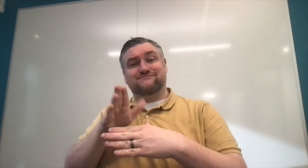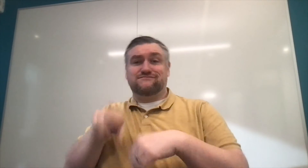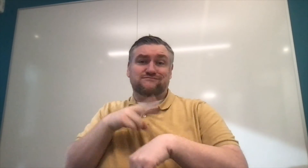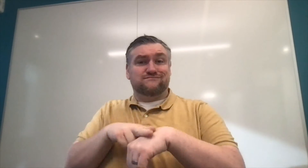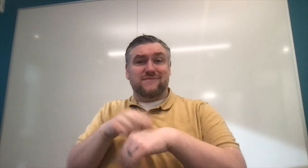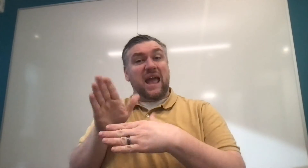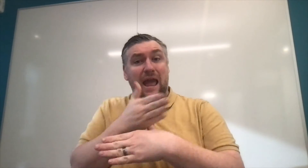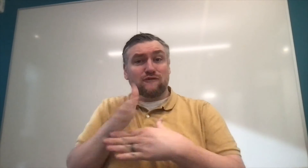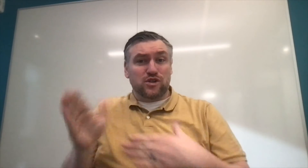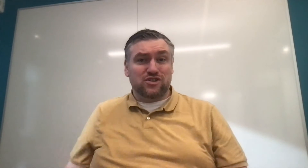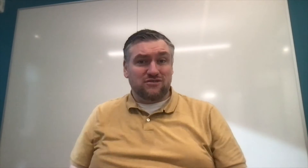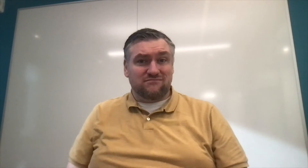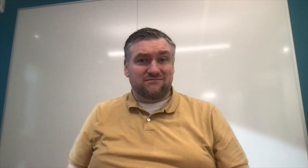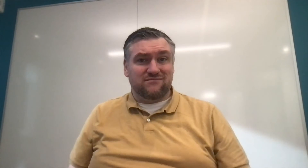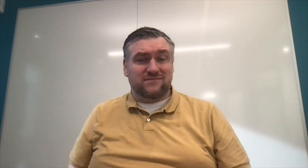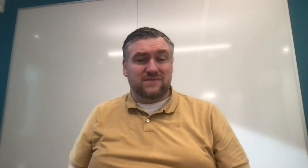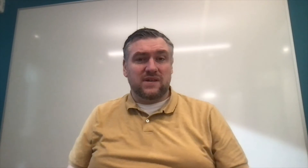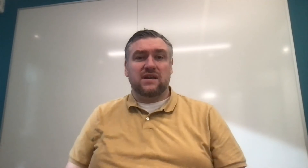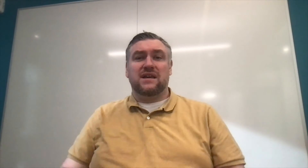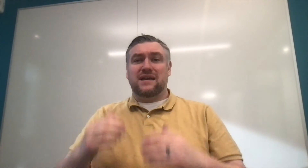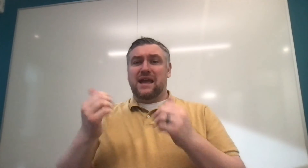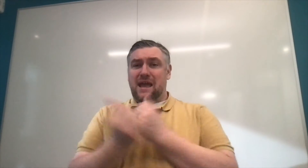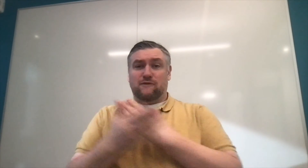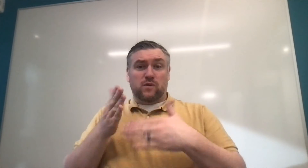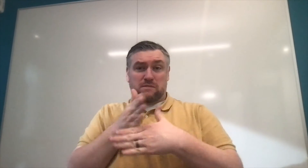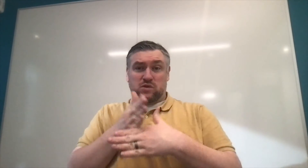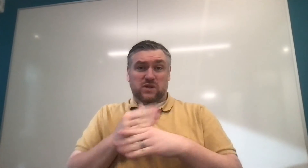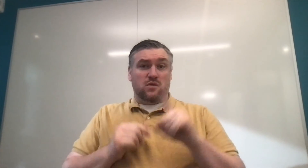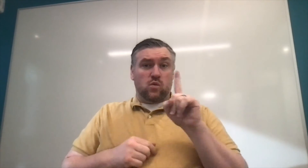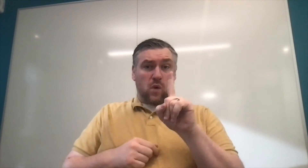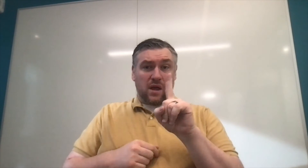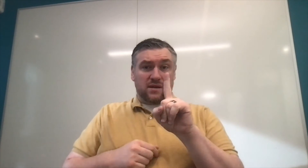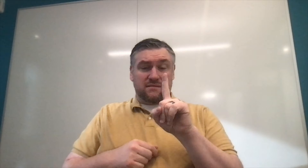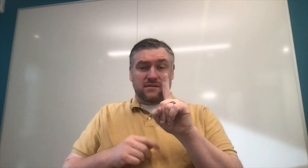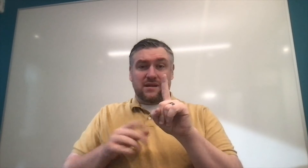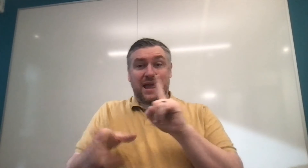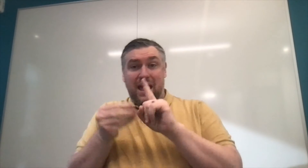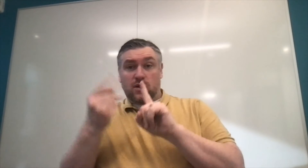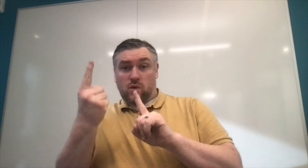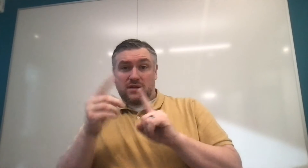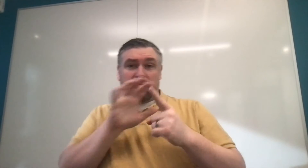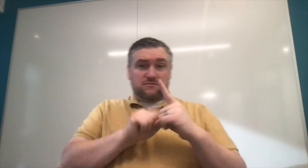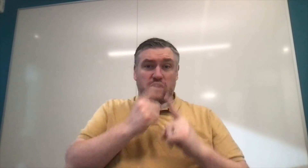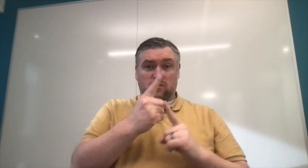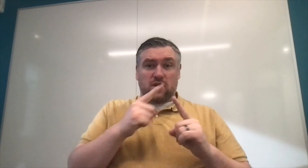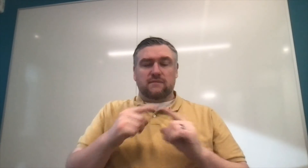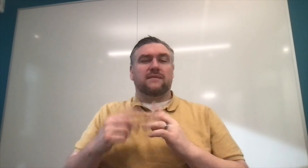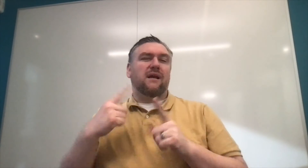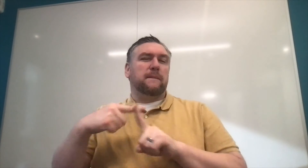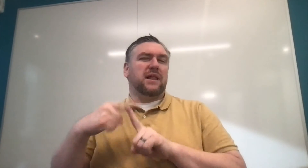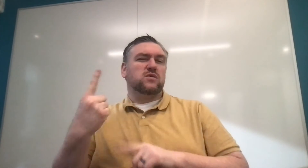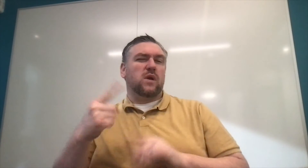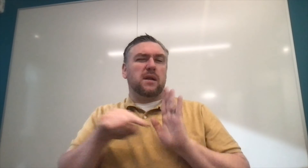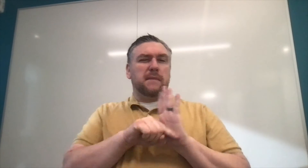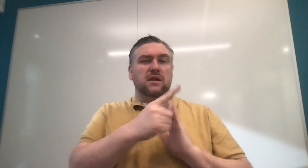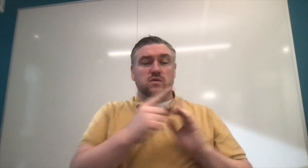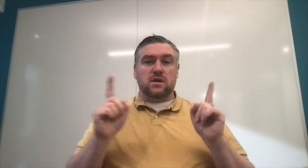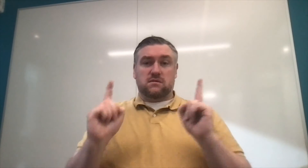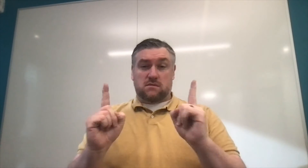is called average, normal. Everything between 1, adding and subtracting 1 standard deviation,